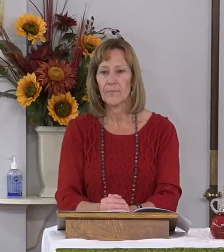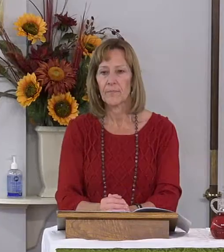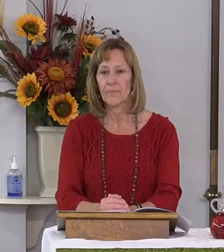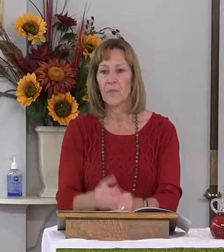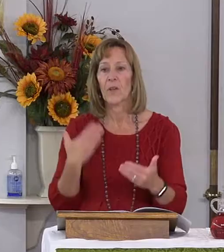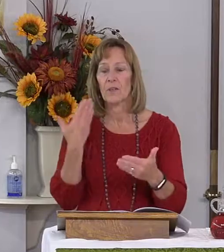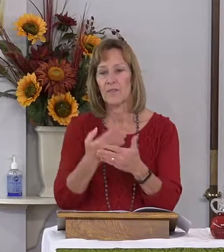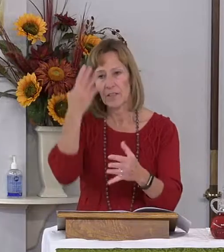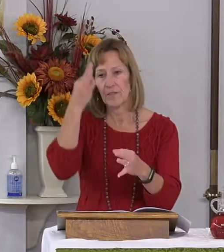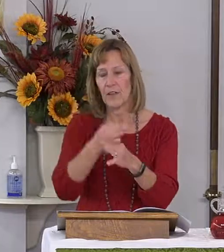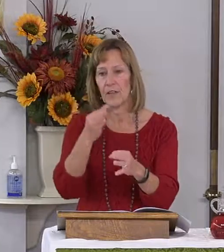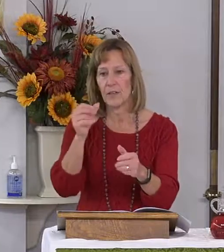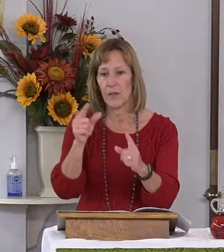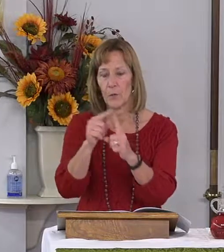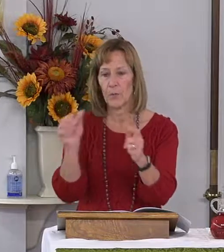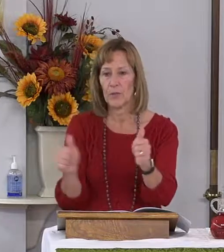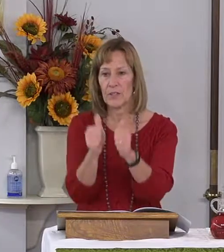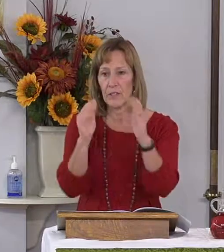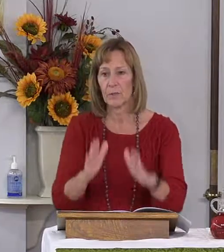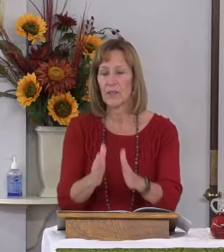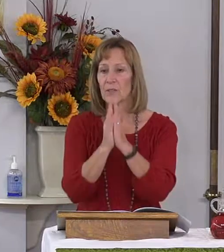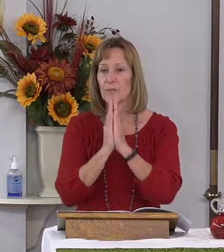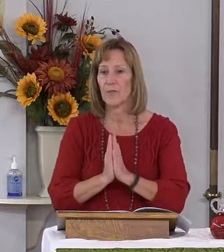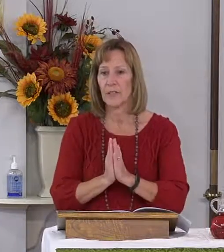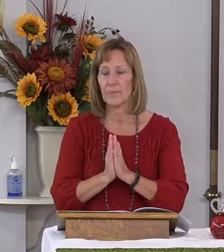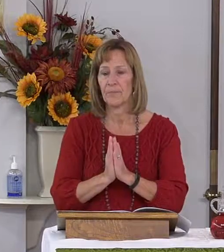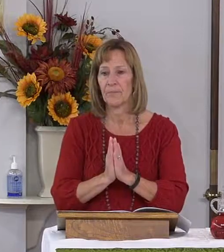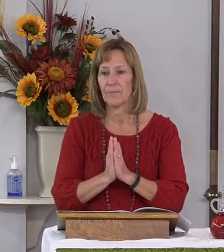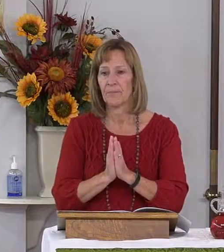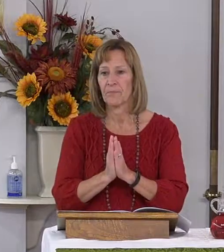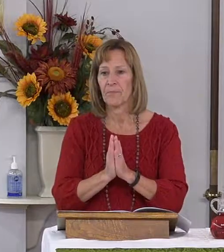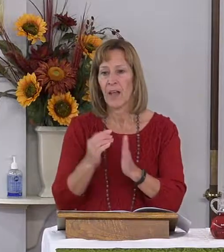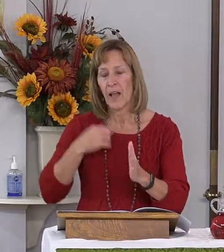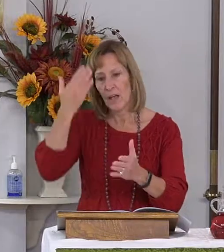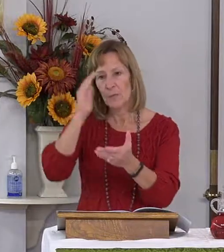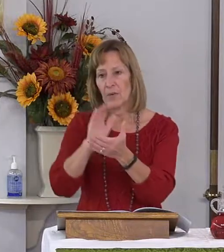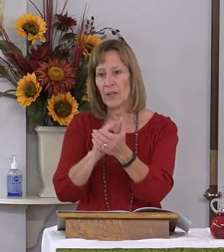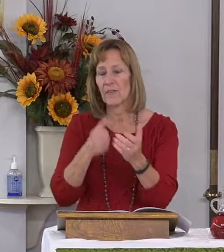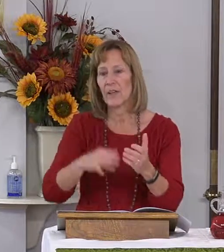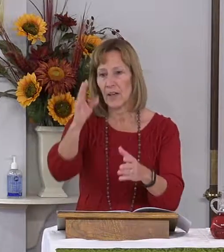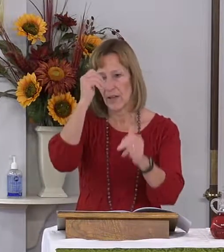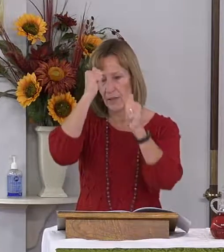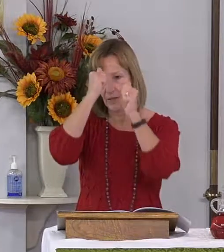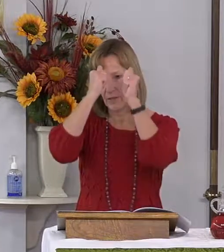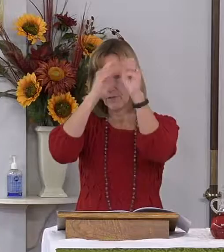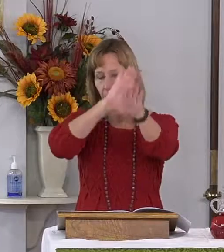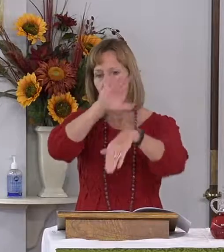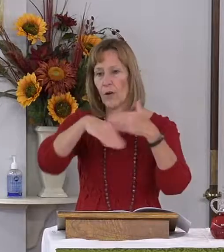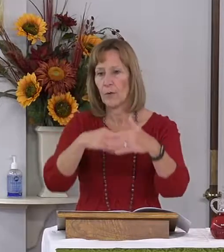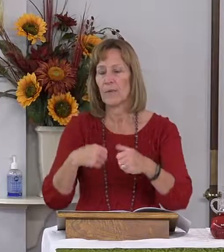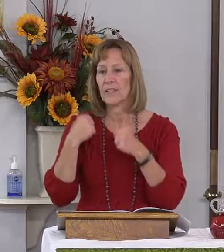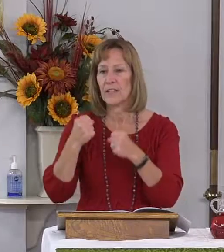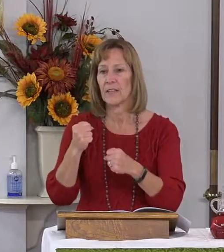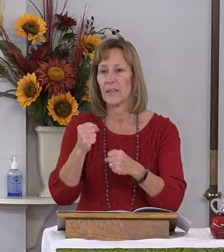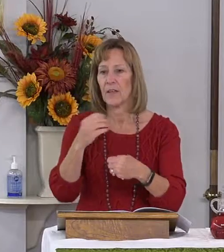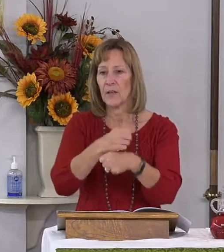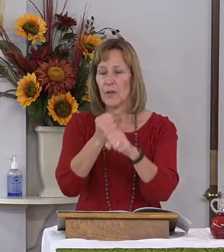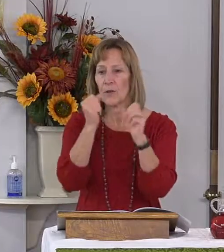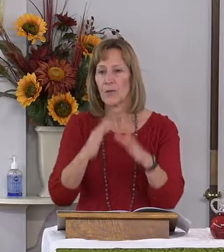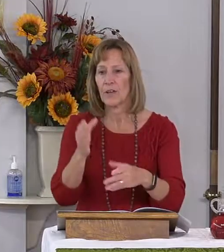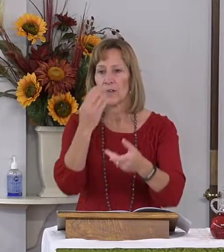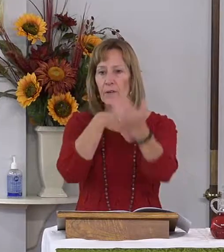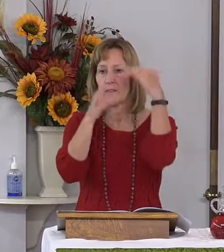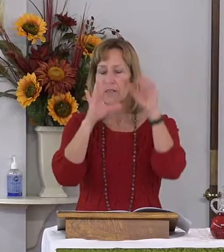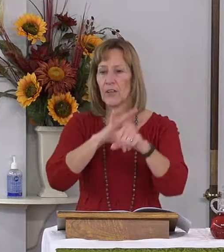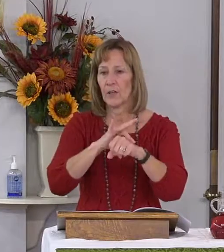We confess our faith in the words of the Apostles' Creed. I believe in God, the Father Almighty, creator of